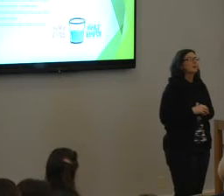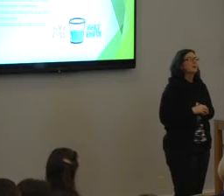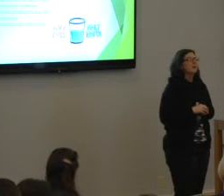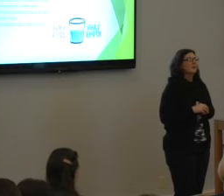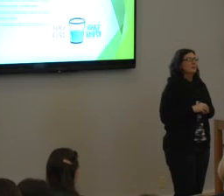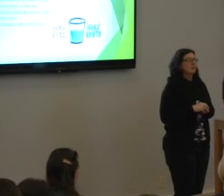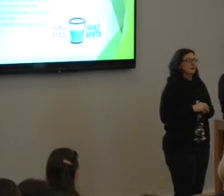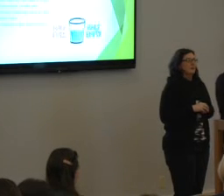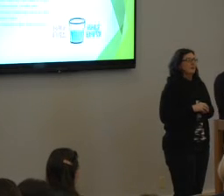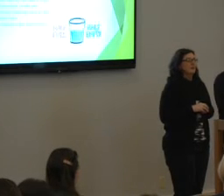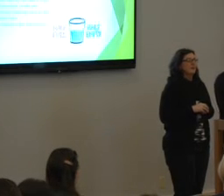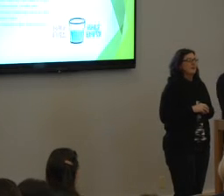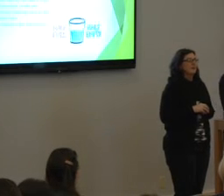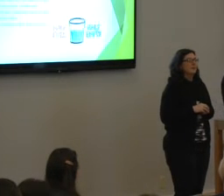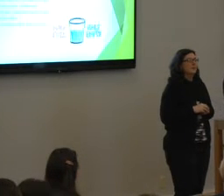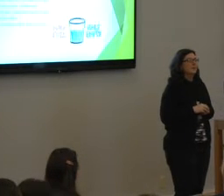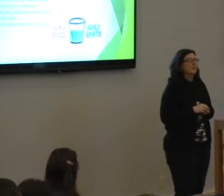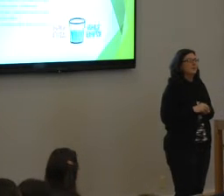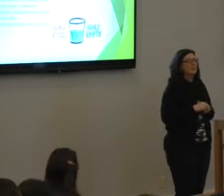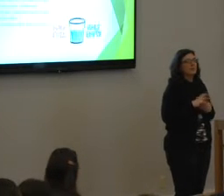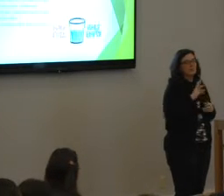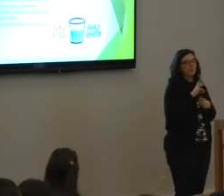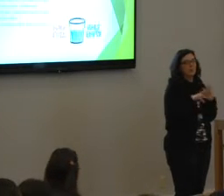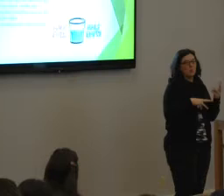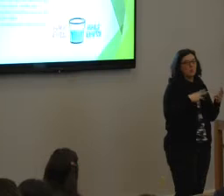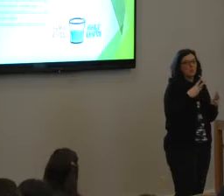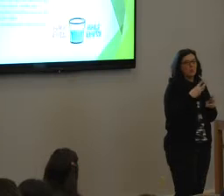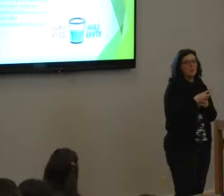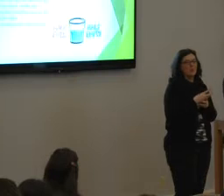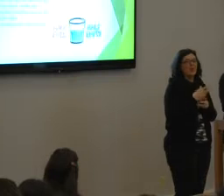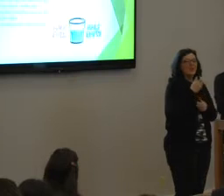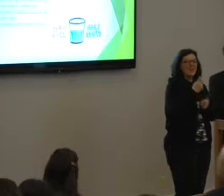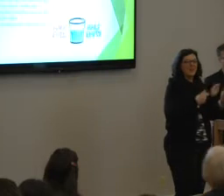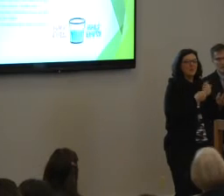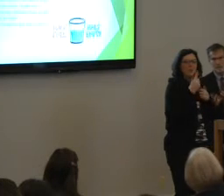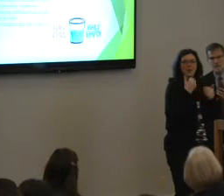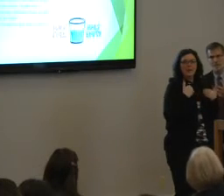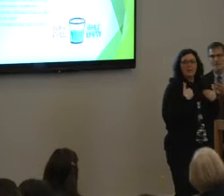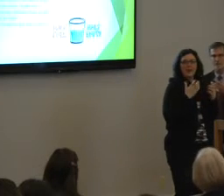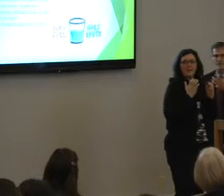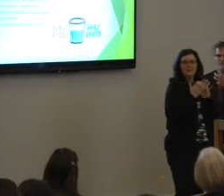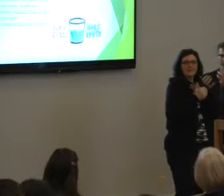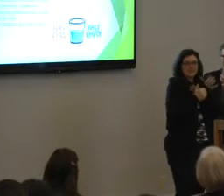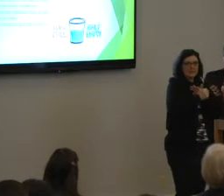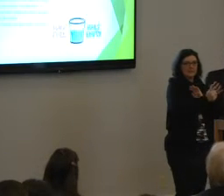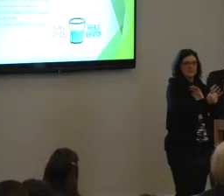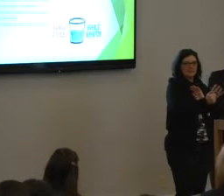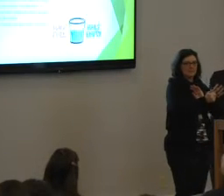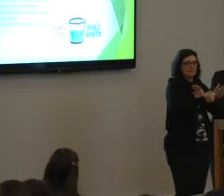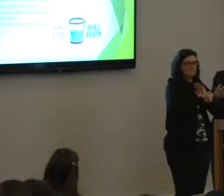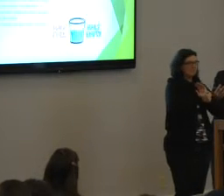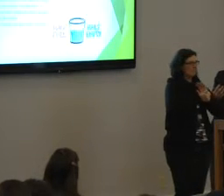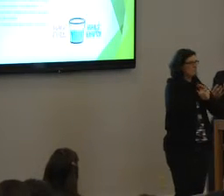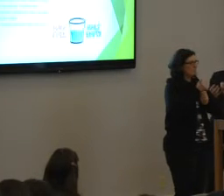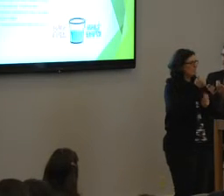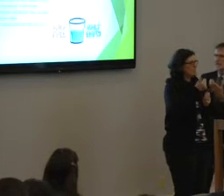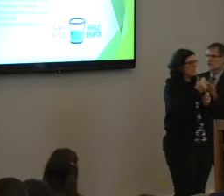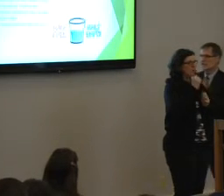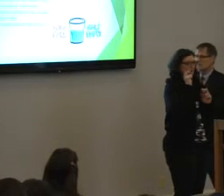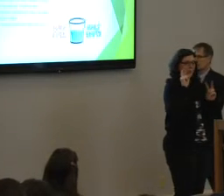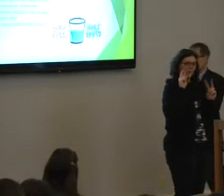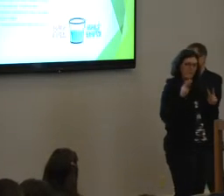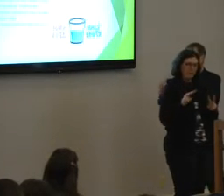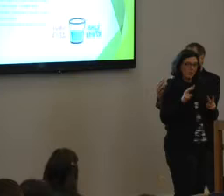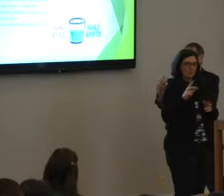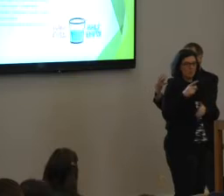The big thing happening in the world of disability these days is everybody's got gifts. Don't focus on the deficit. Everybody's got gifts.